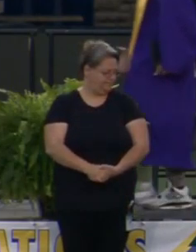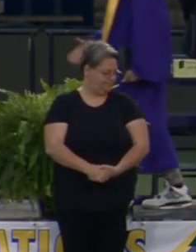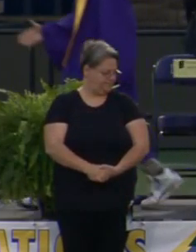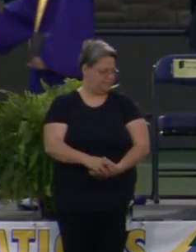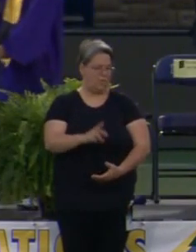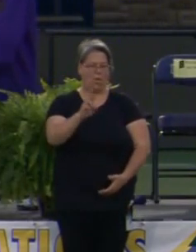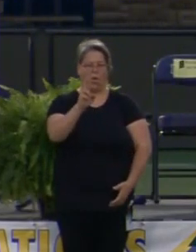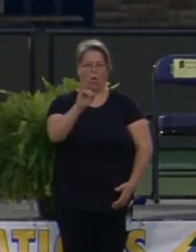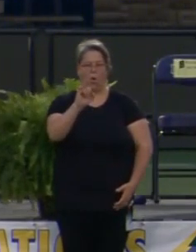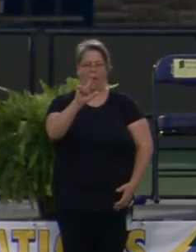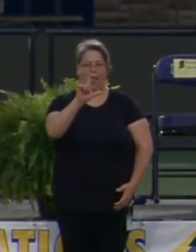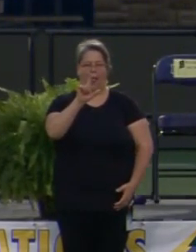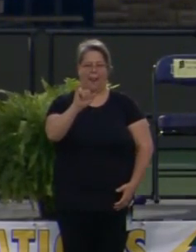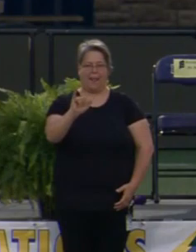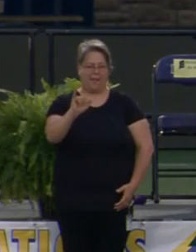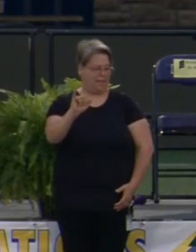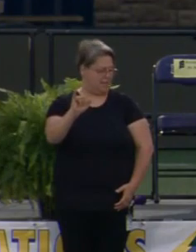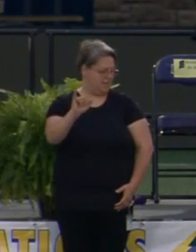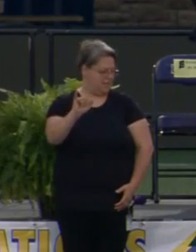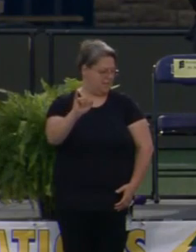Riley Ponke.